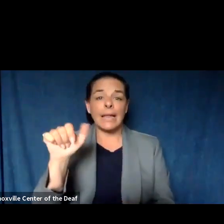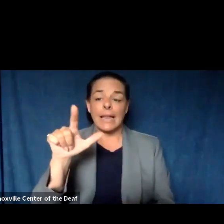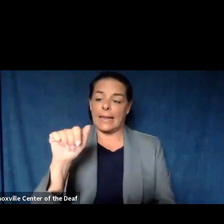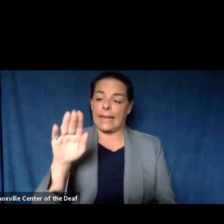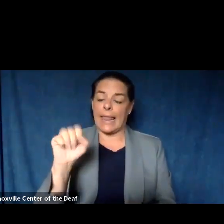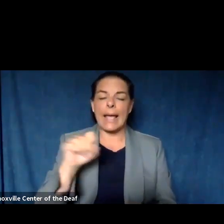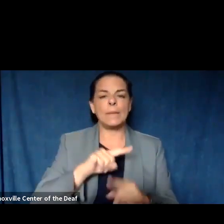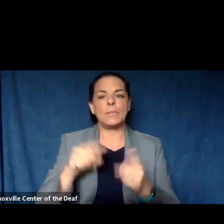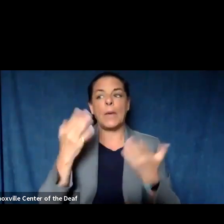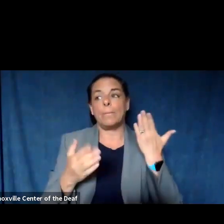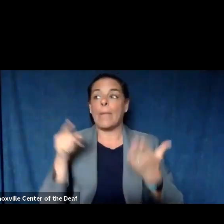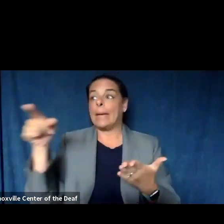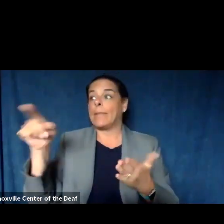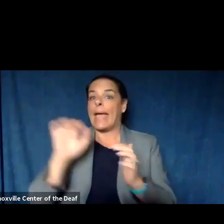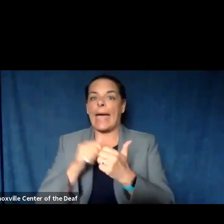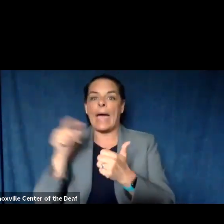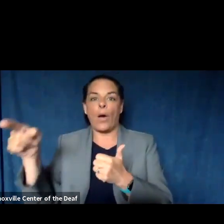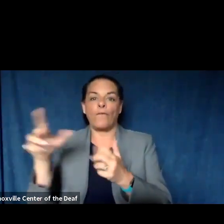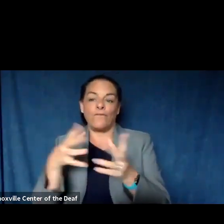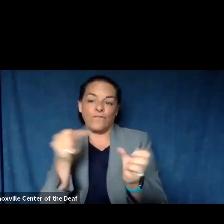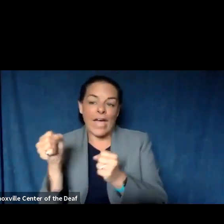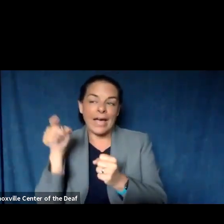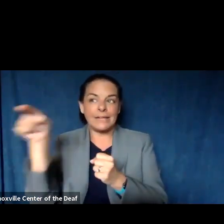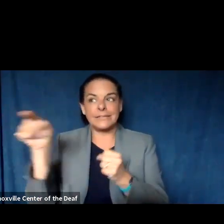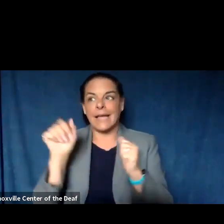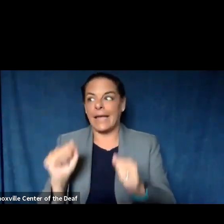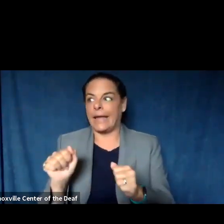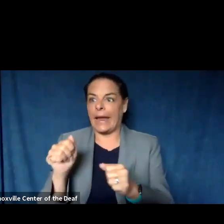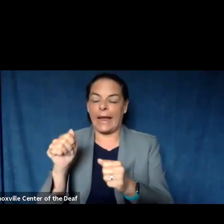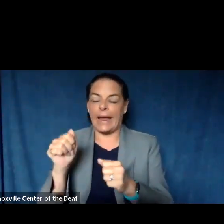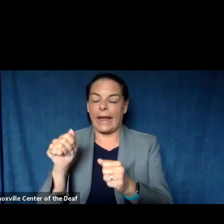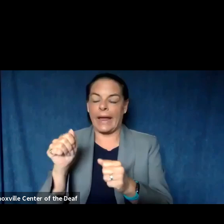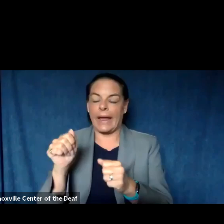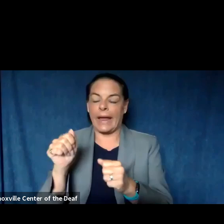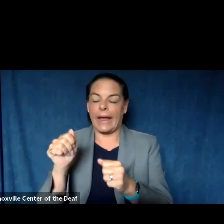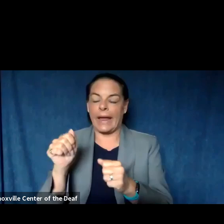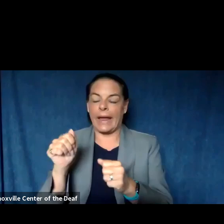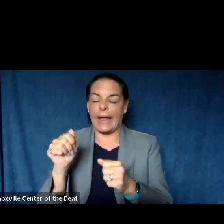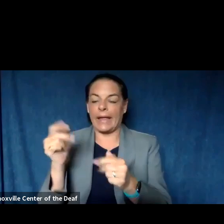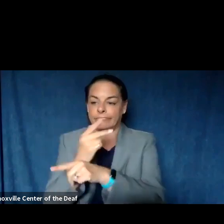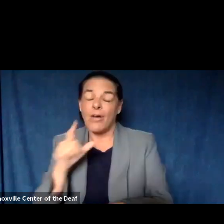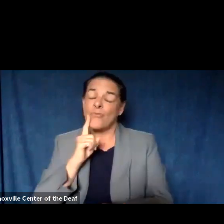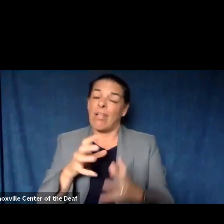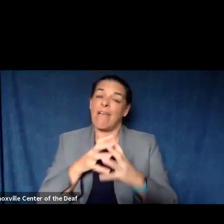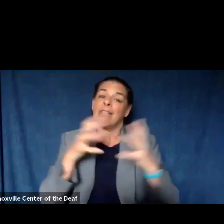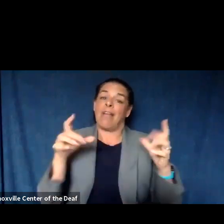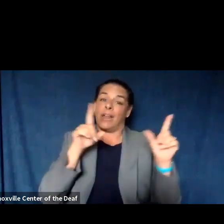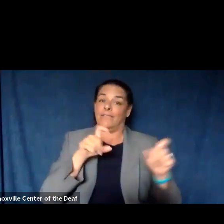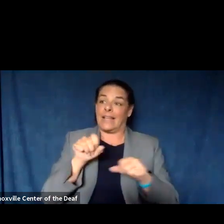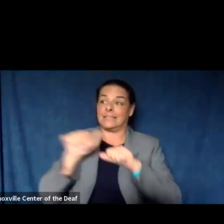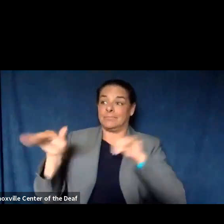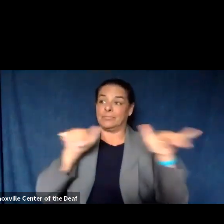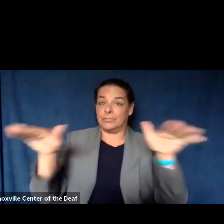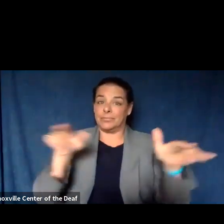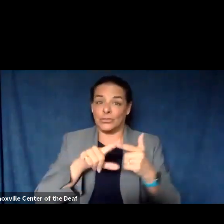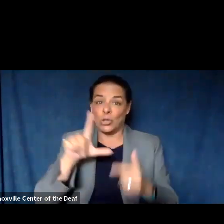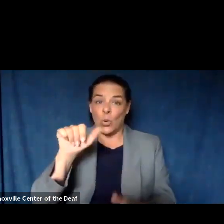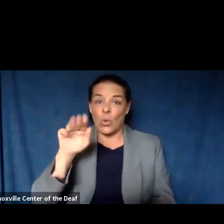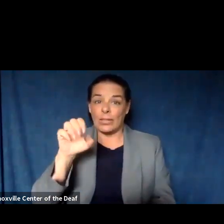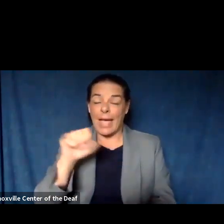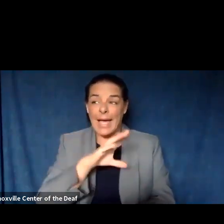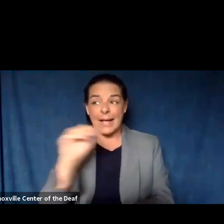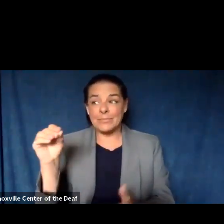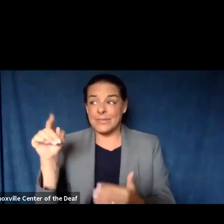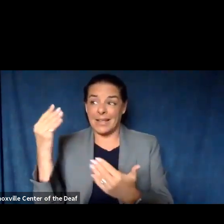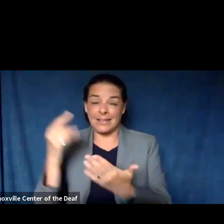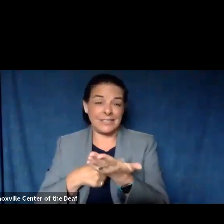processing capacity. There's a lot of increased volume in testing that's happening, and only so many tests that can be run at different labs